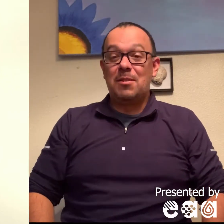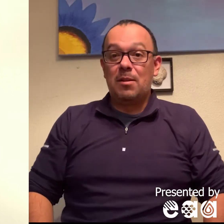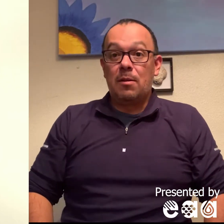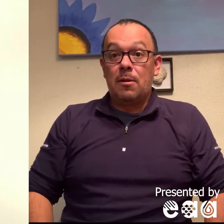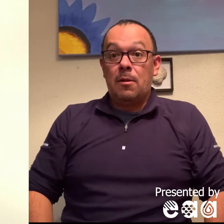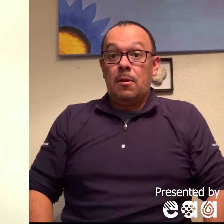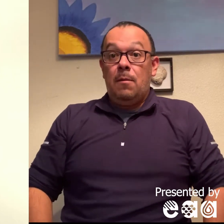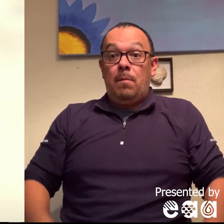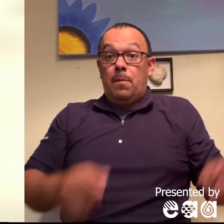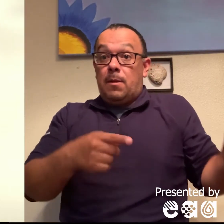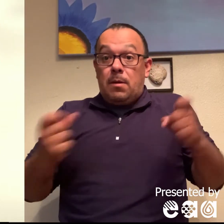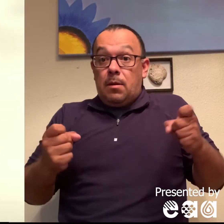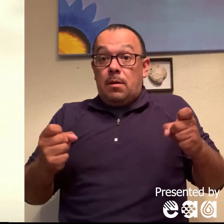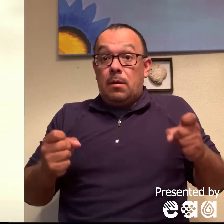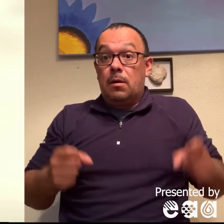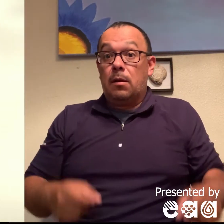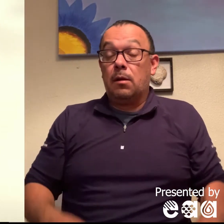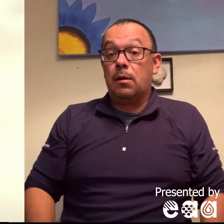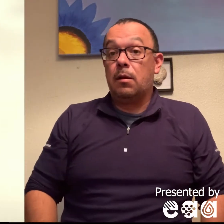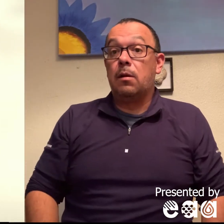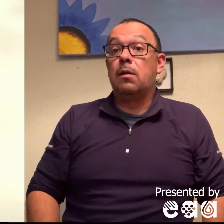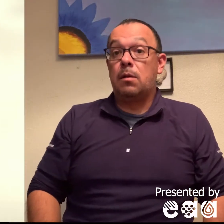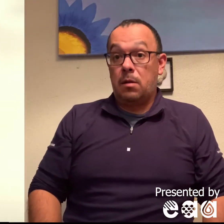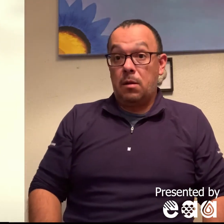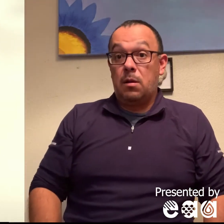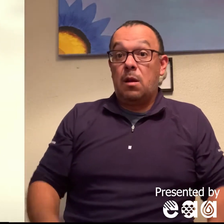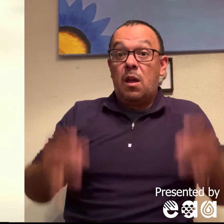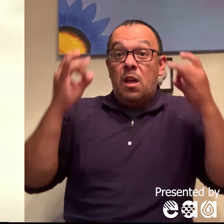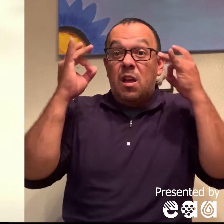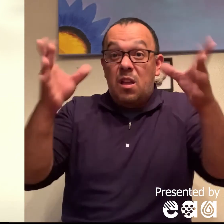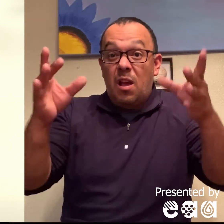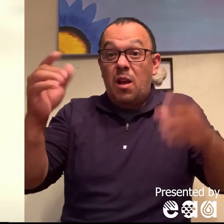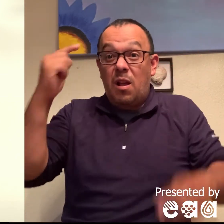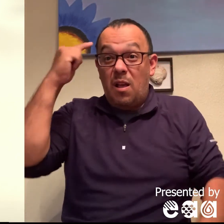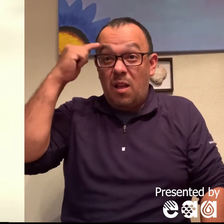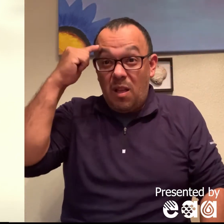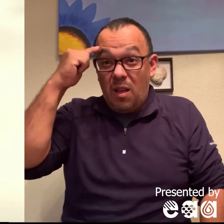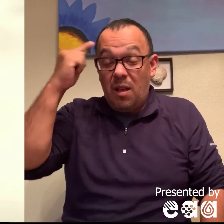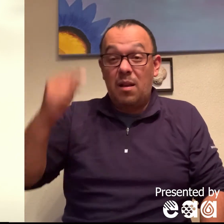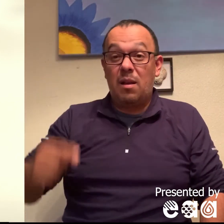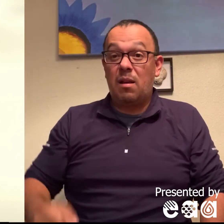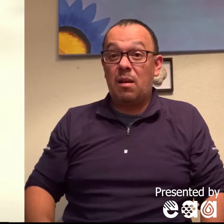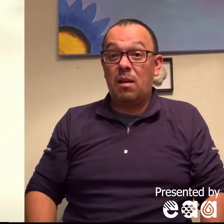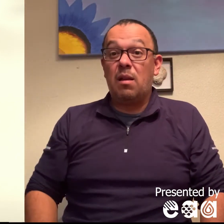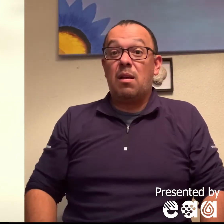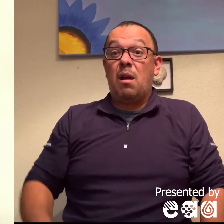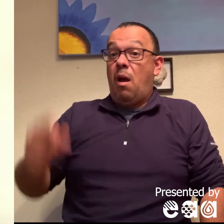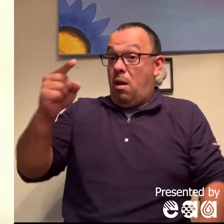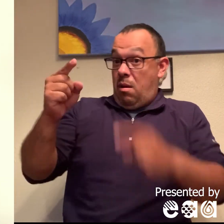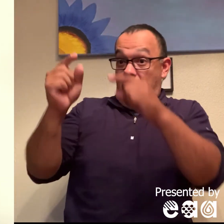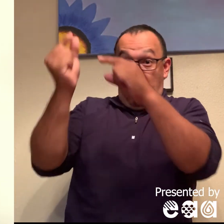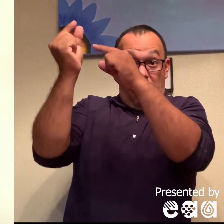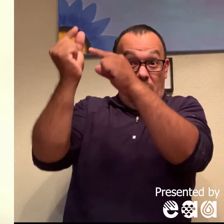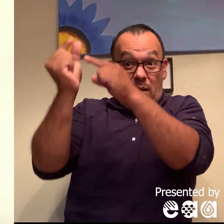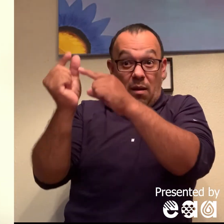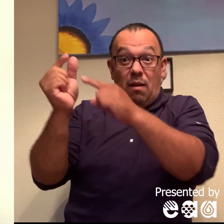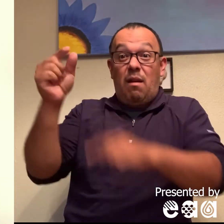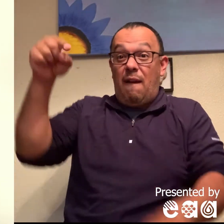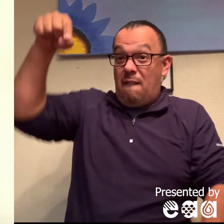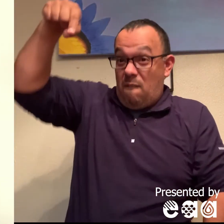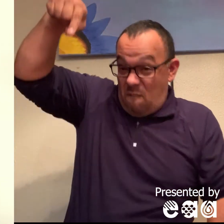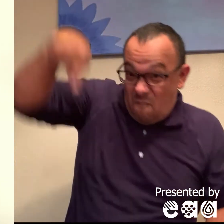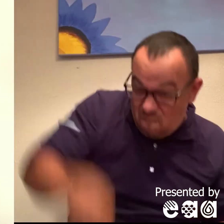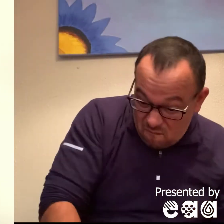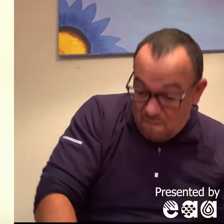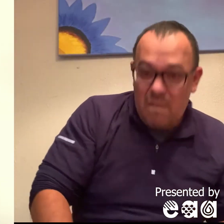Then suddenly, he had a terrible thought that he was falling